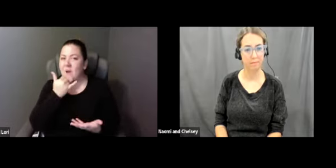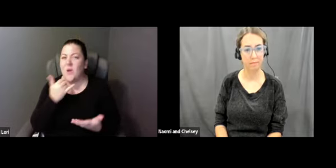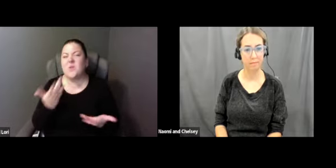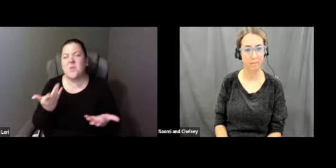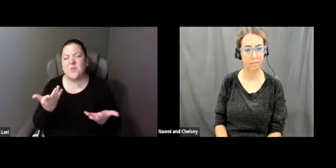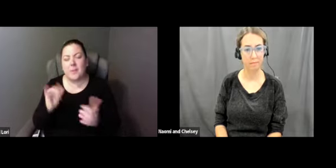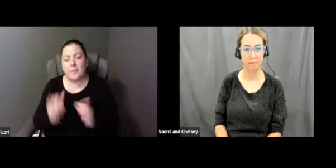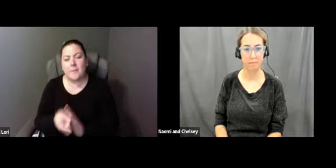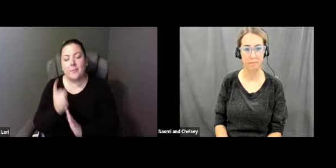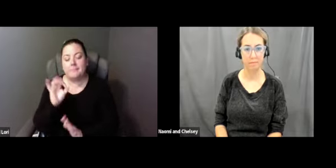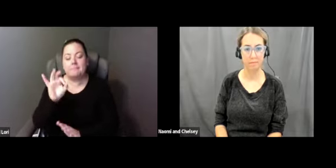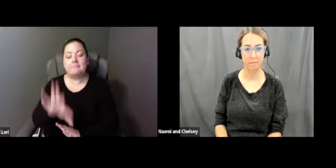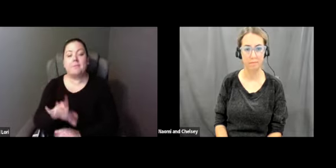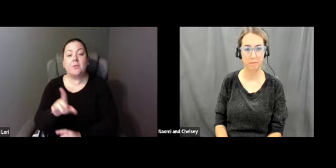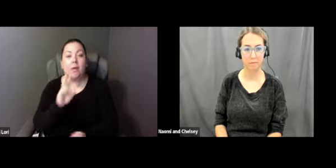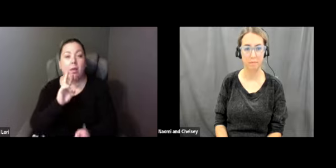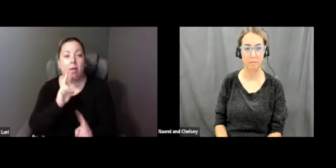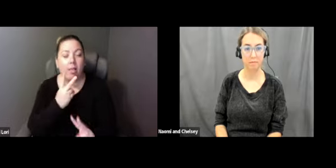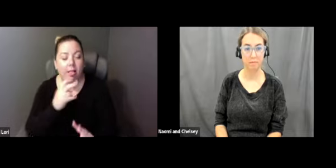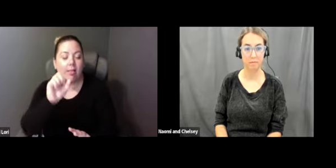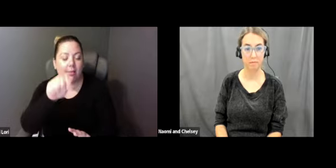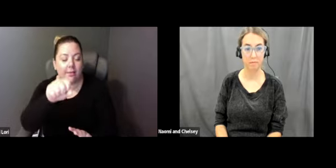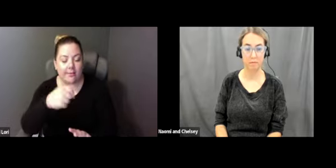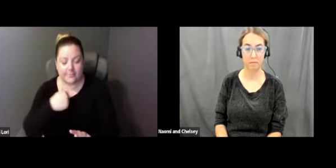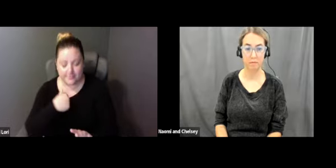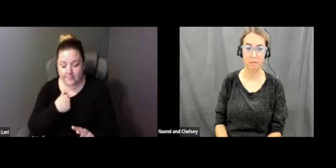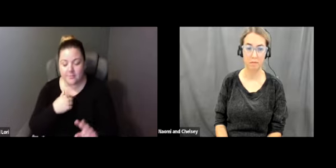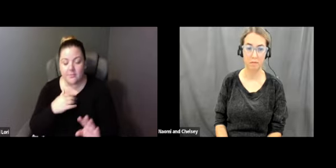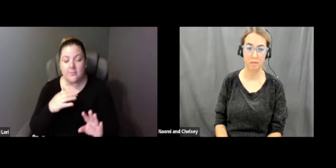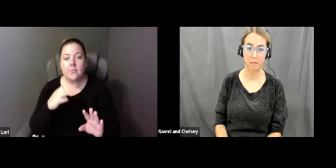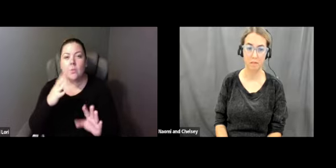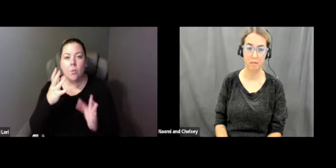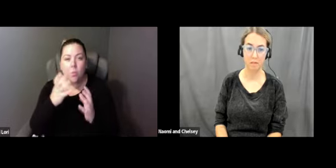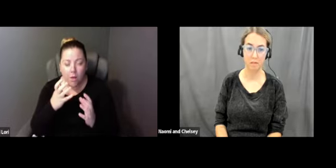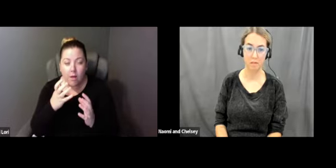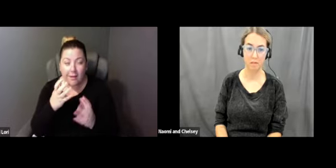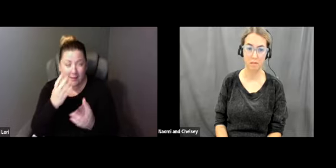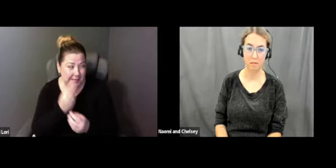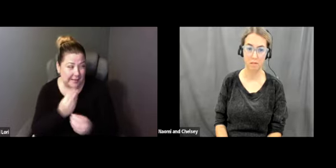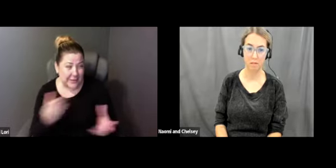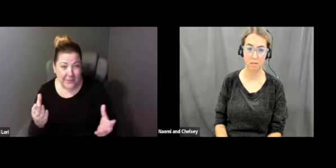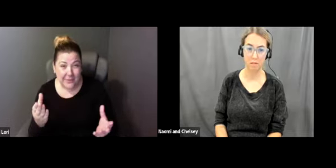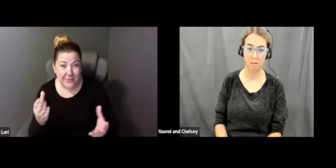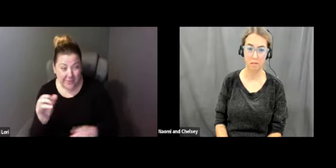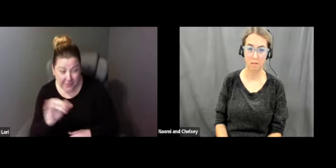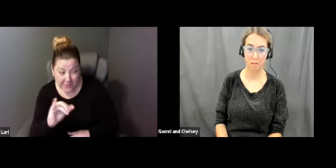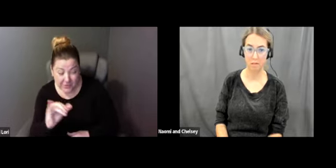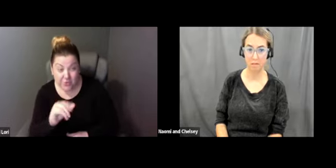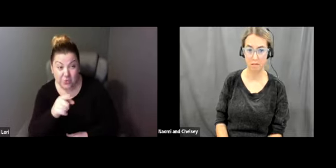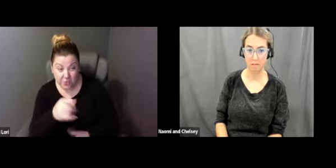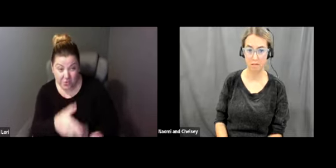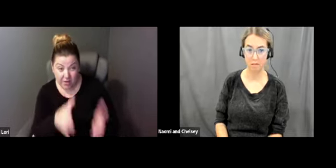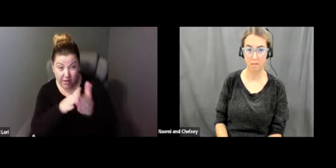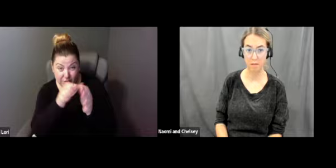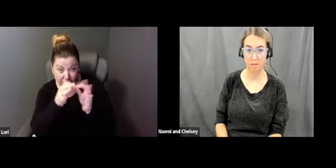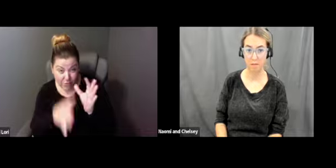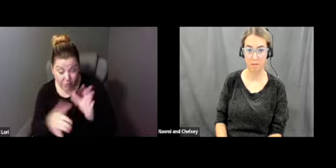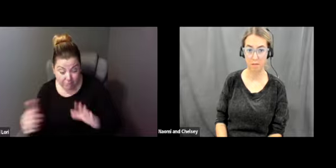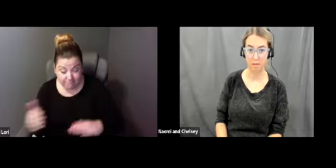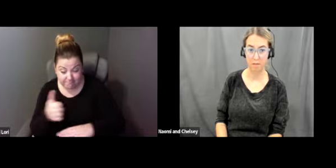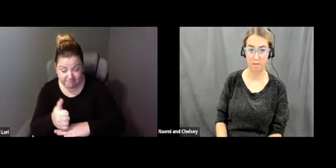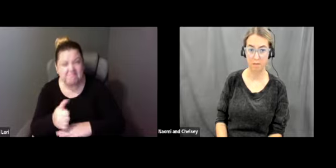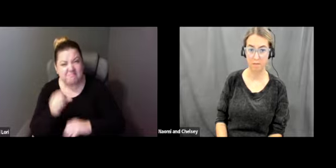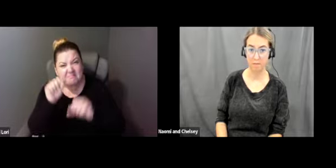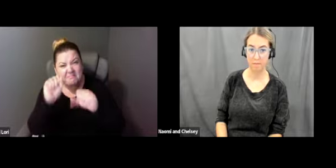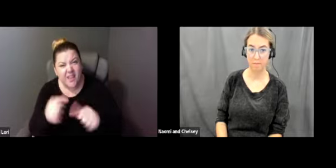New York, and I know you're not talking about Frozen, but I don't know what's going on down here just yet. Also, by the way, when you request for interpreters, you can